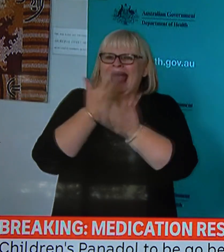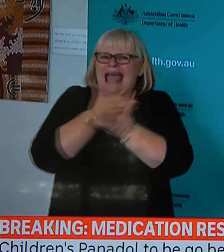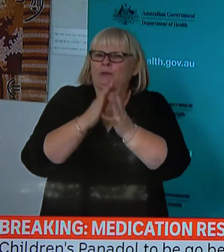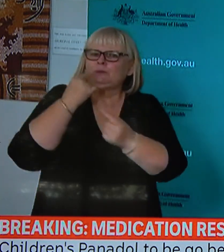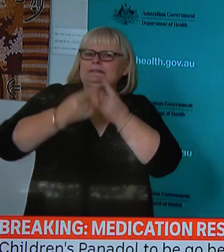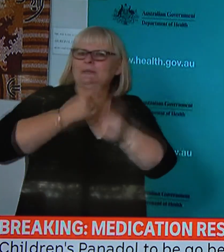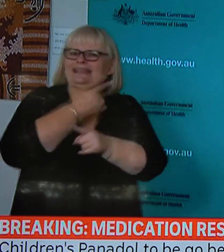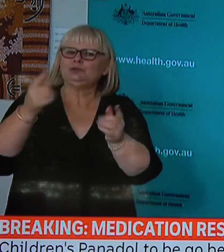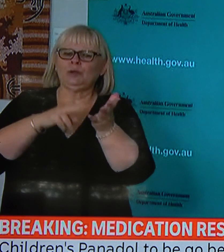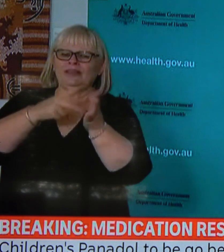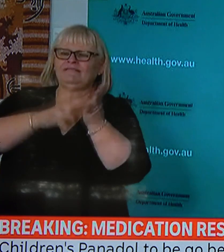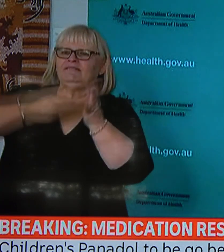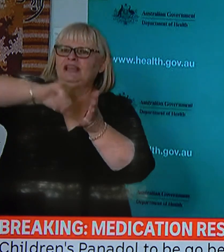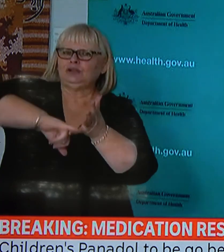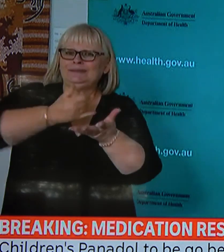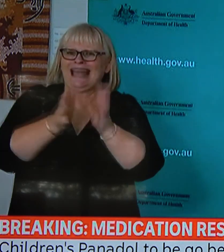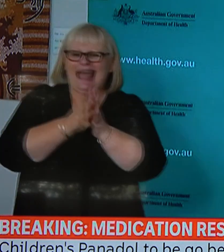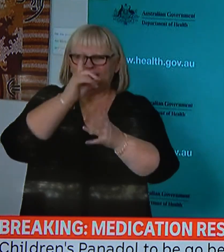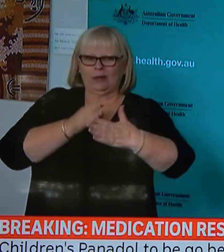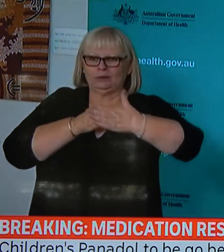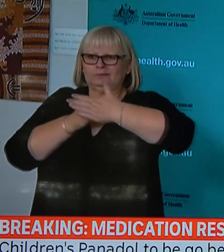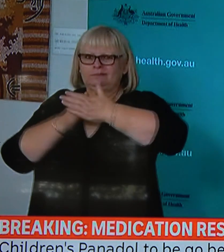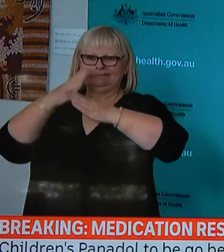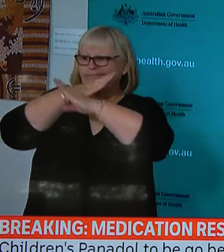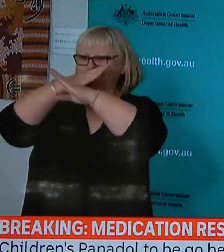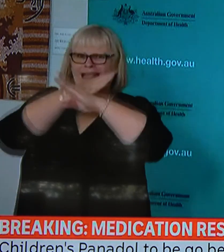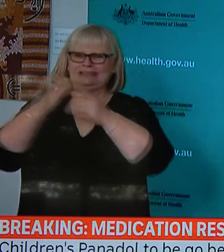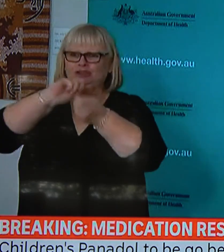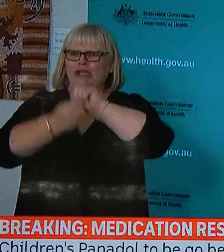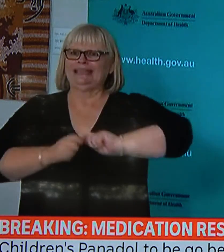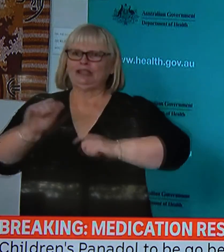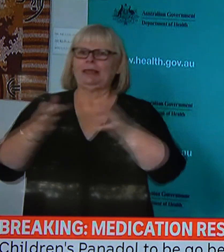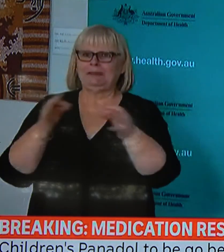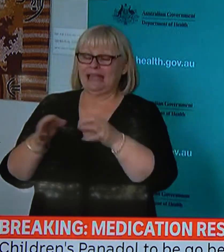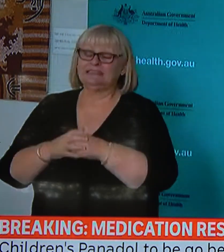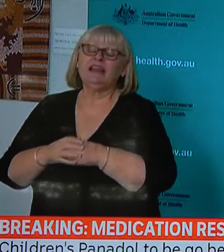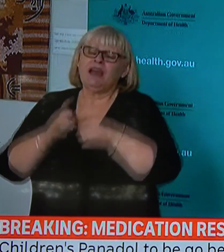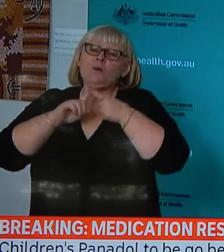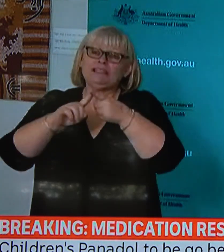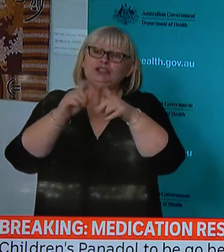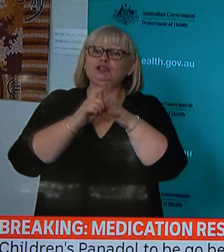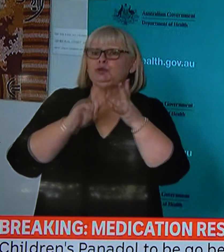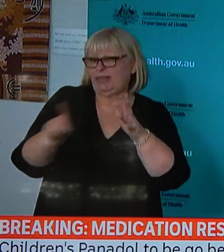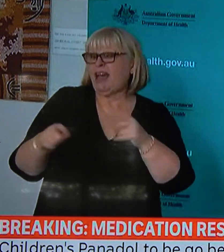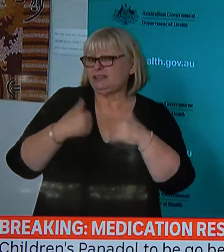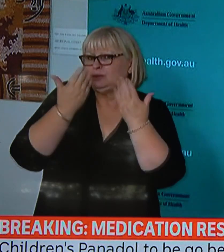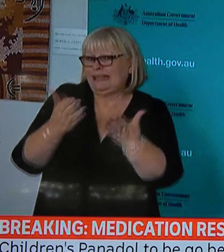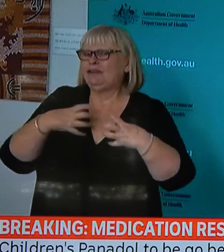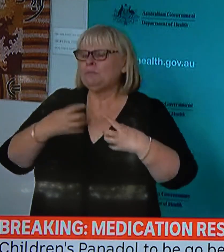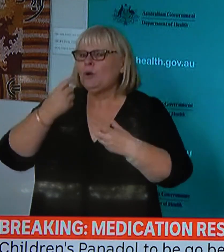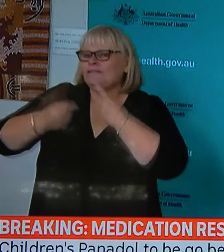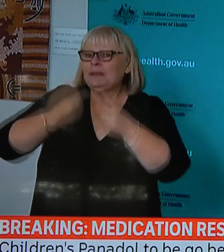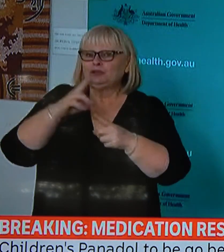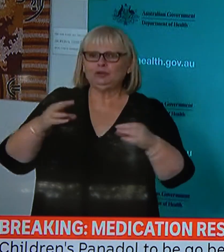forth, so that they could practically do it and implement it. So that's what we've done, and we're continuing to do that to give more information to